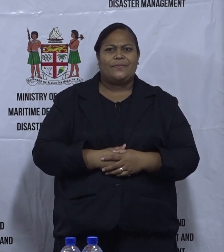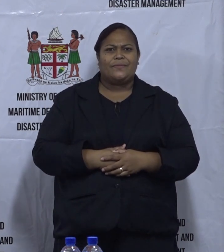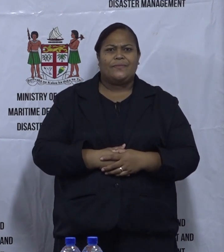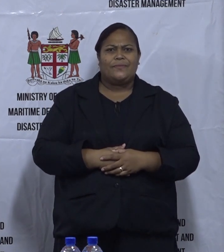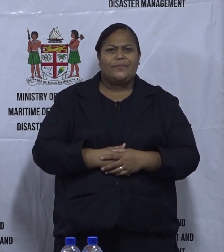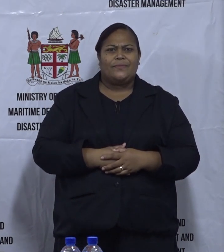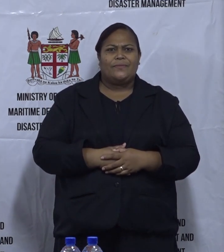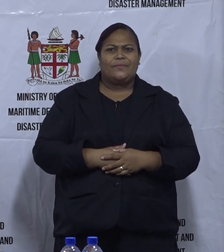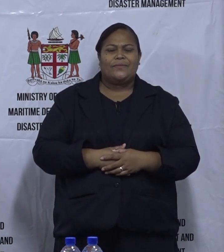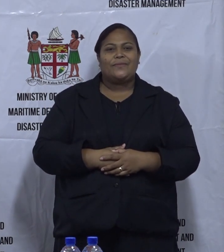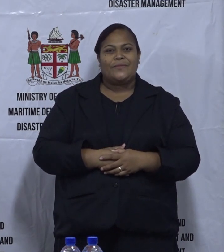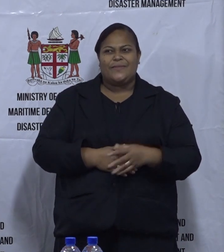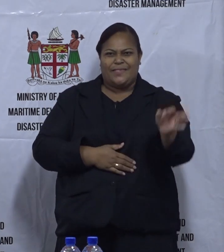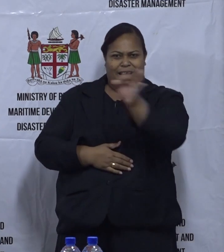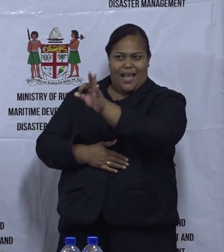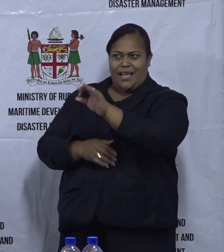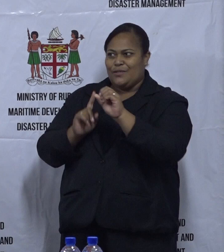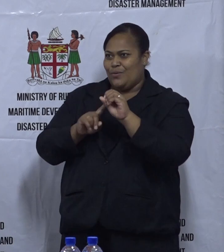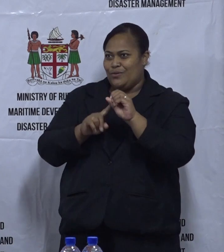can take a few questions if need be.